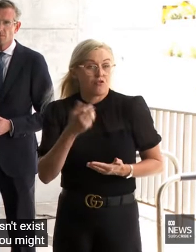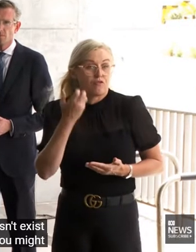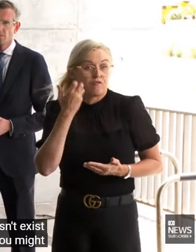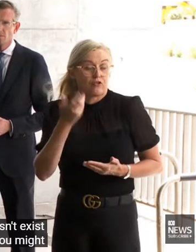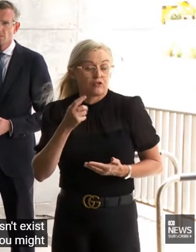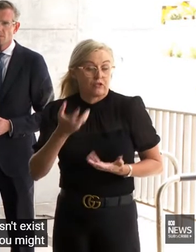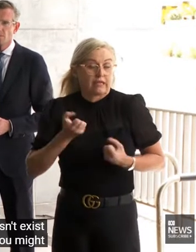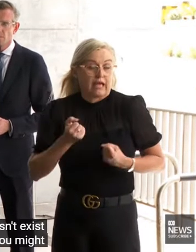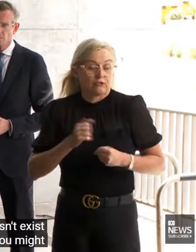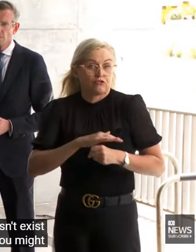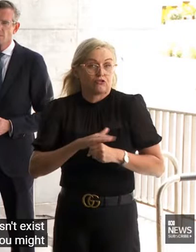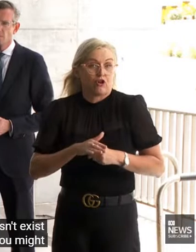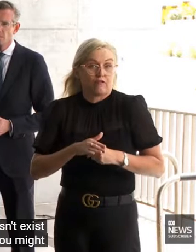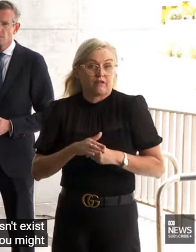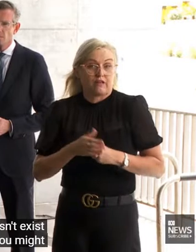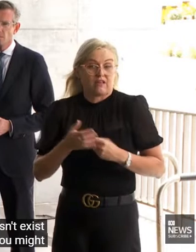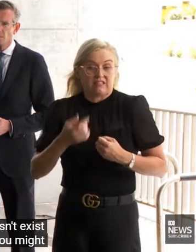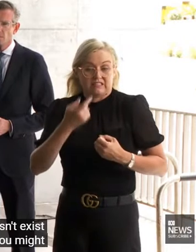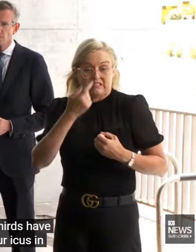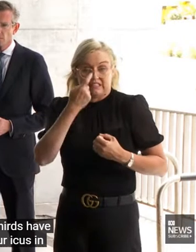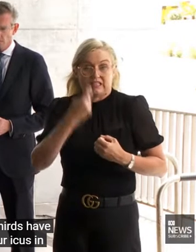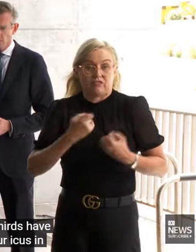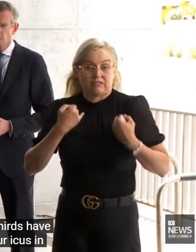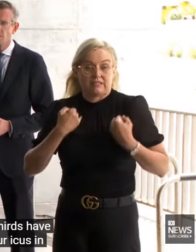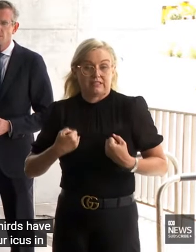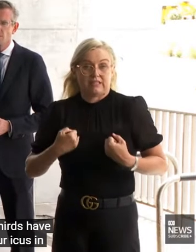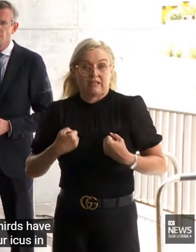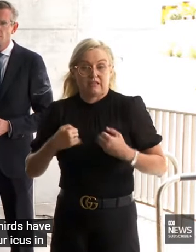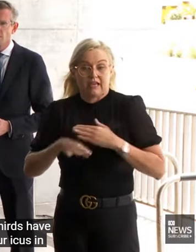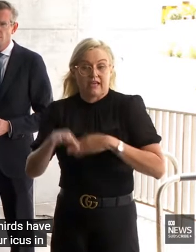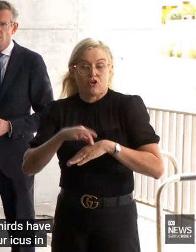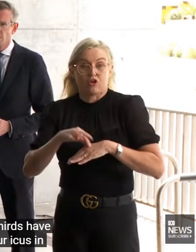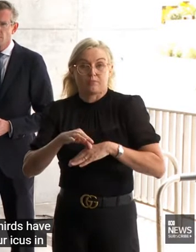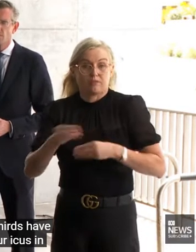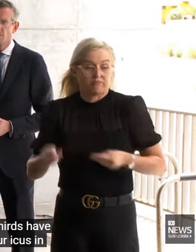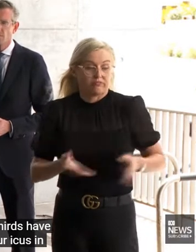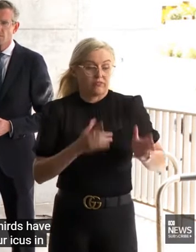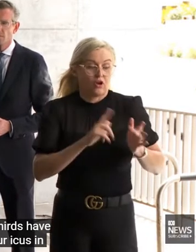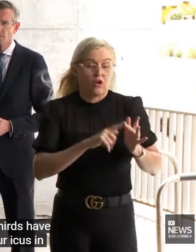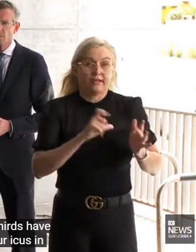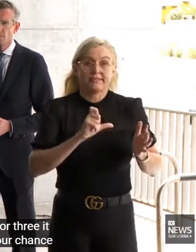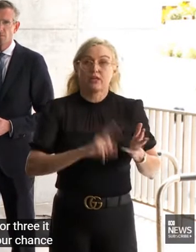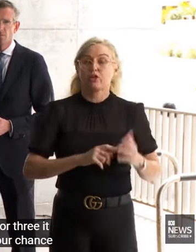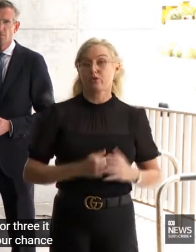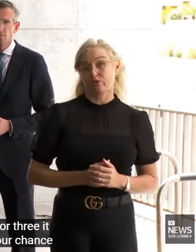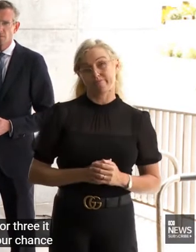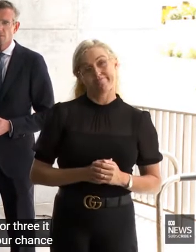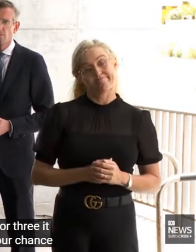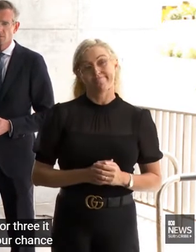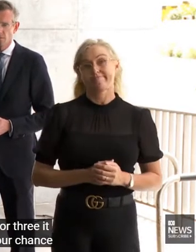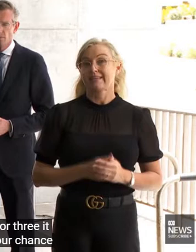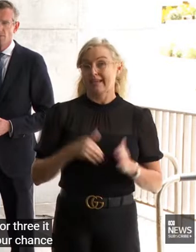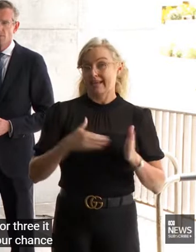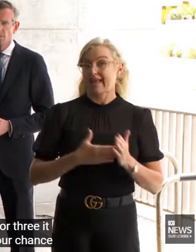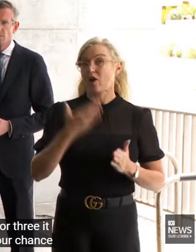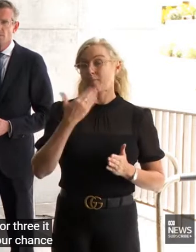our ICUs in the next week or 2 or 3. It might be you. This is your chance to take it seriously, come out, support